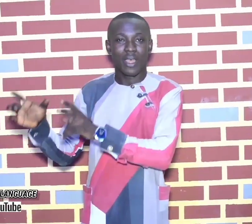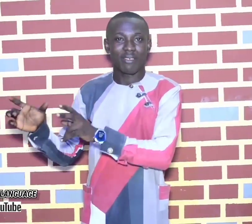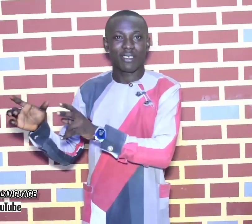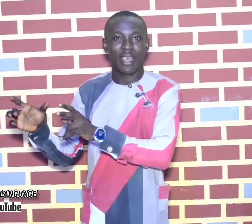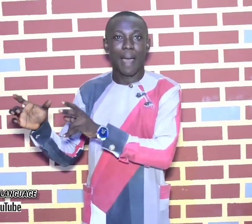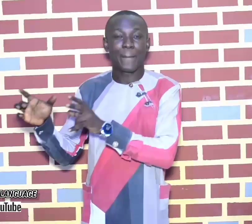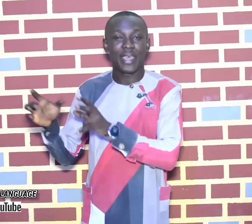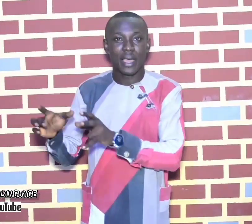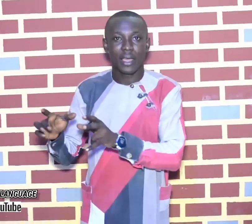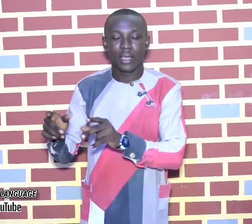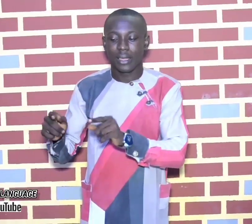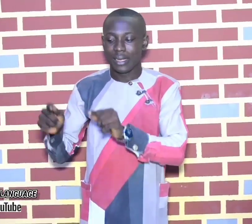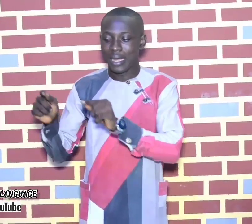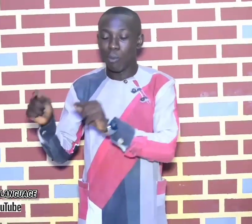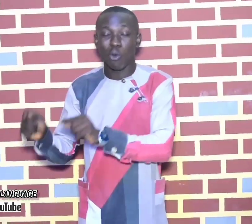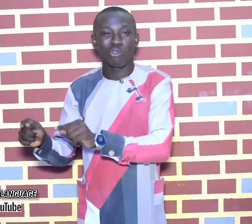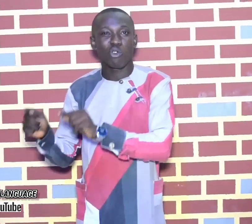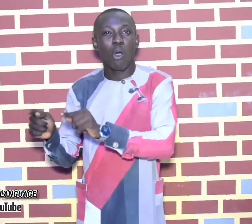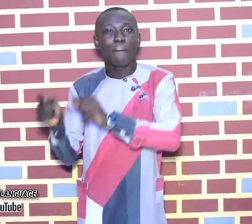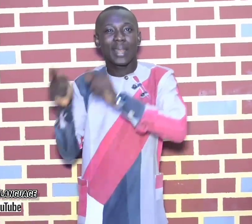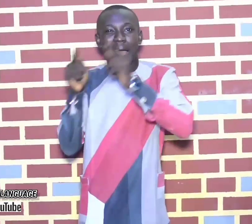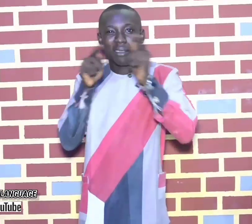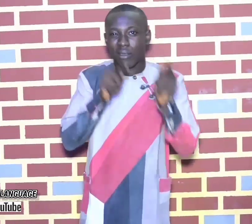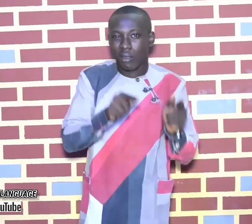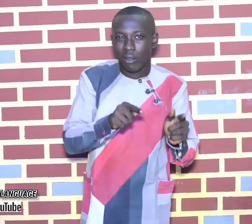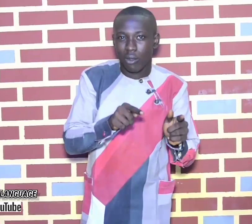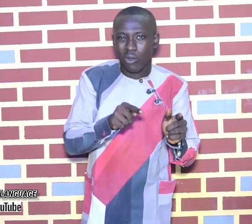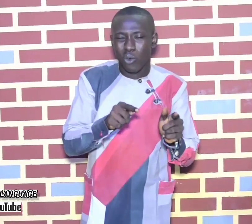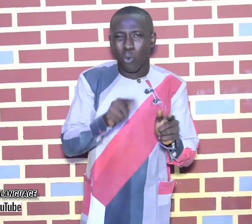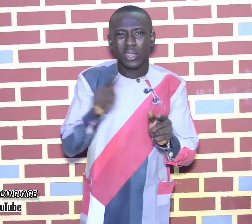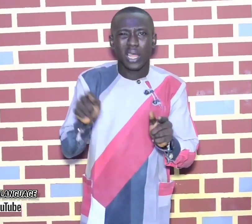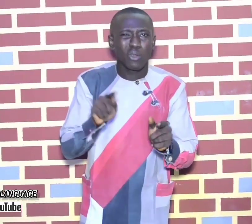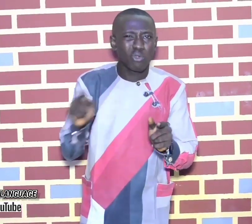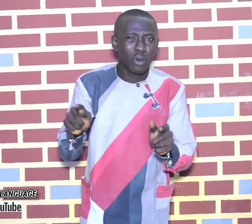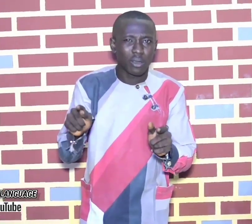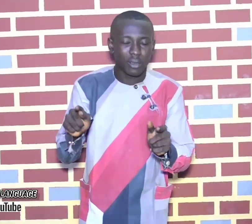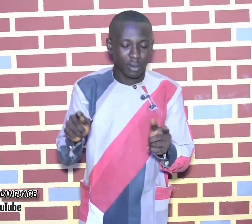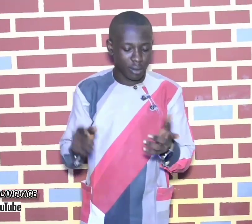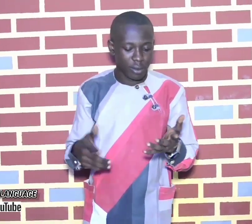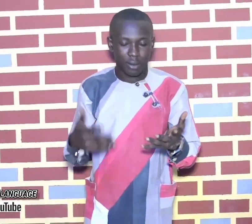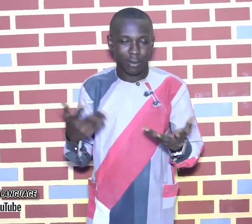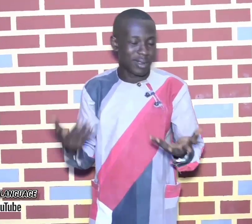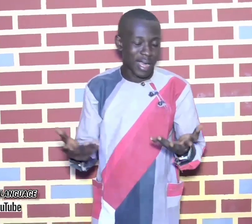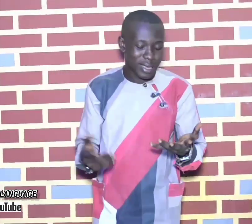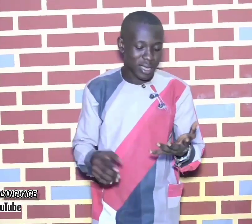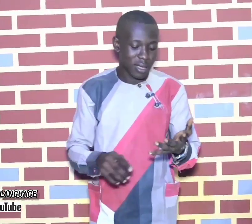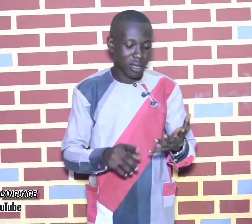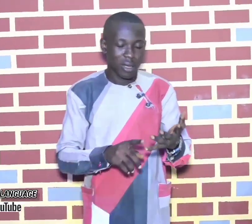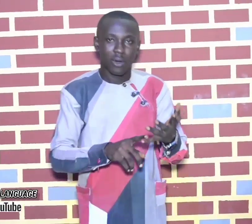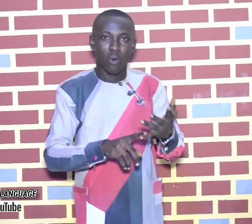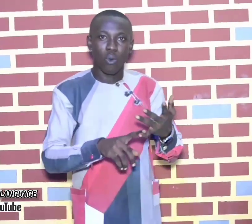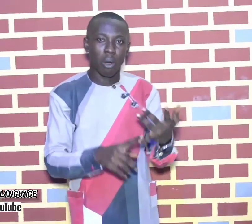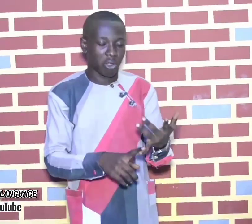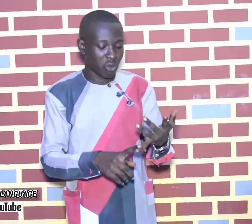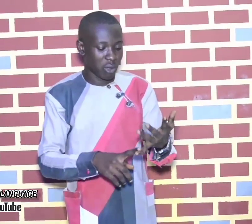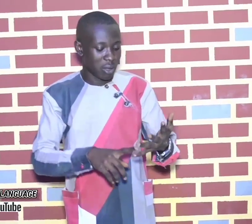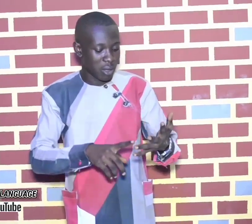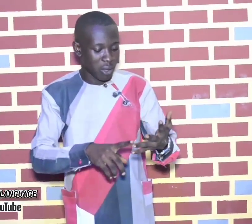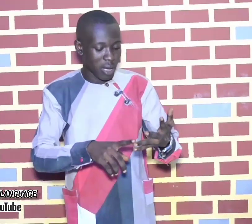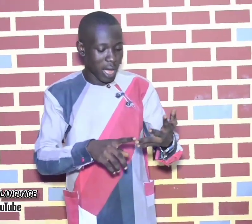words appear, they must come last. What are those words? Like what,